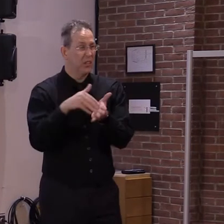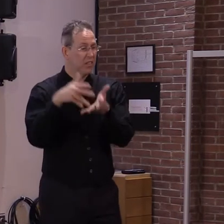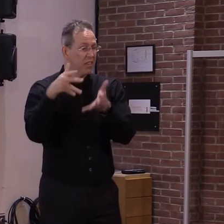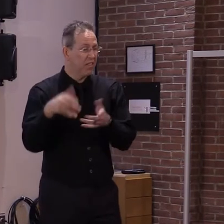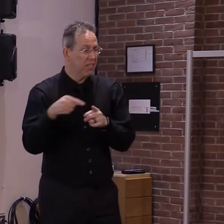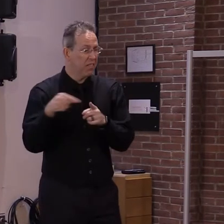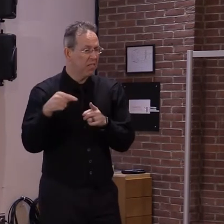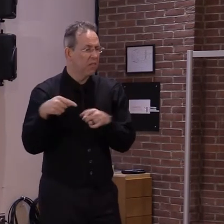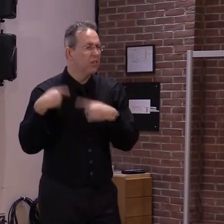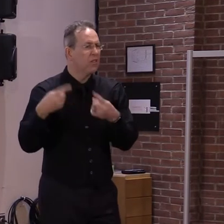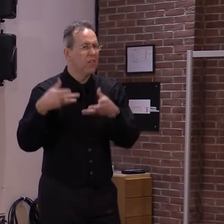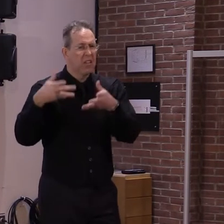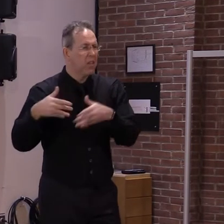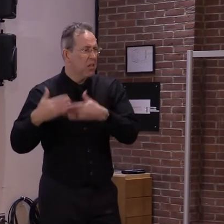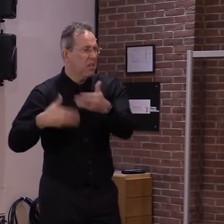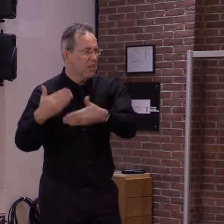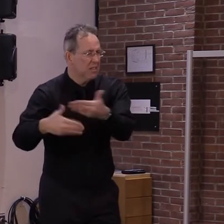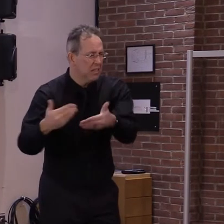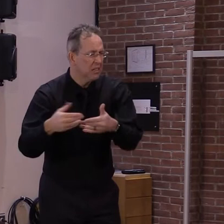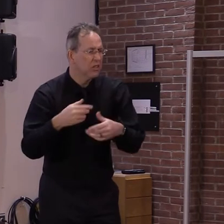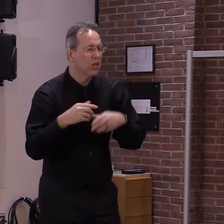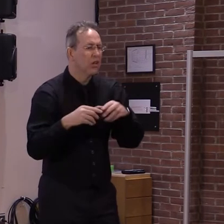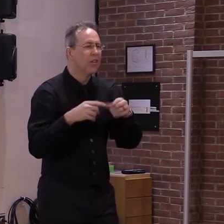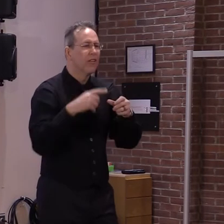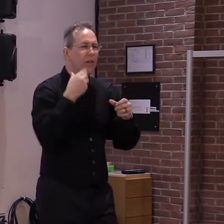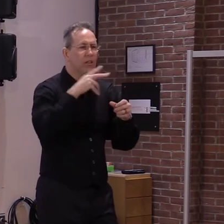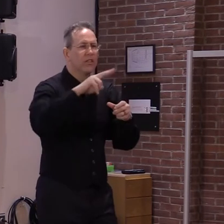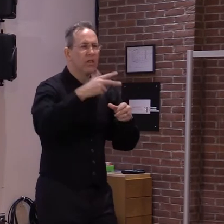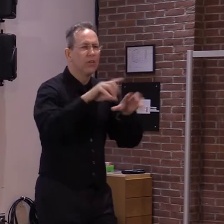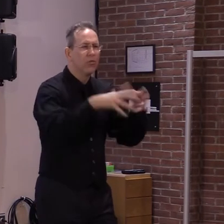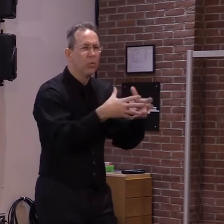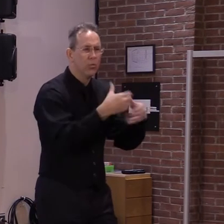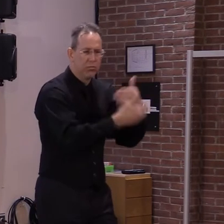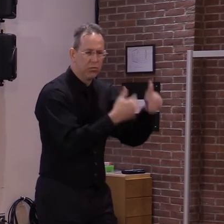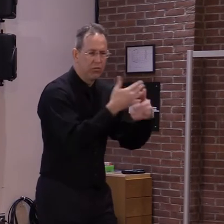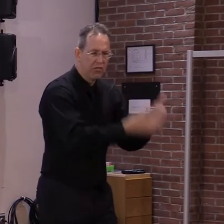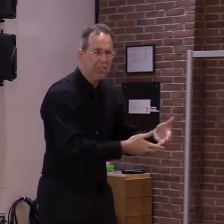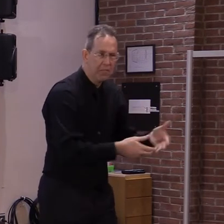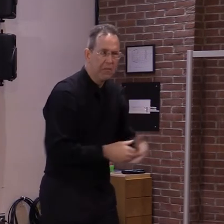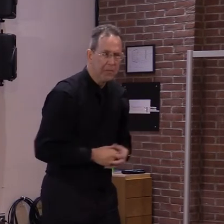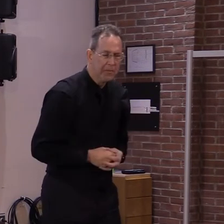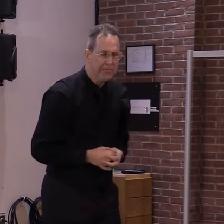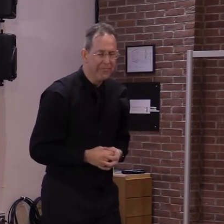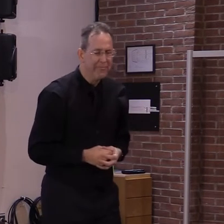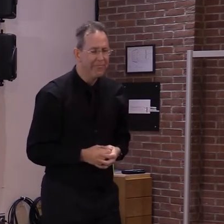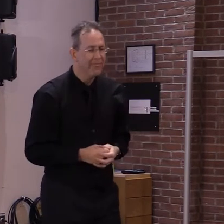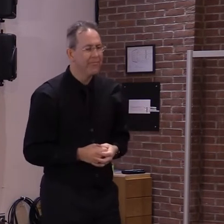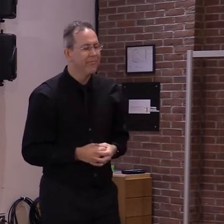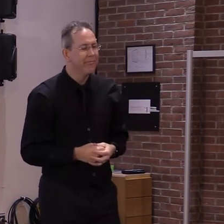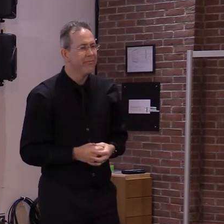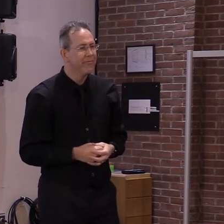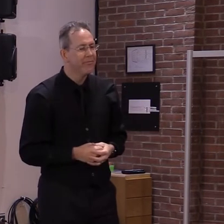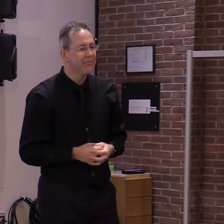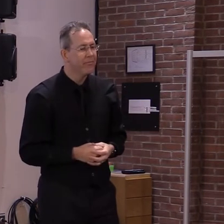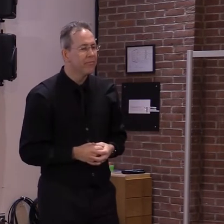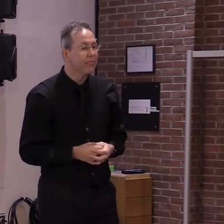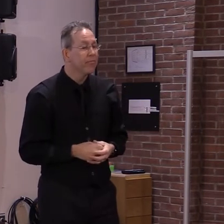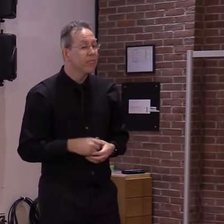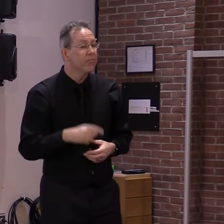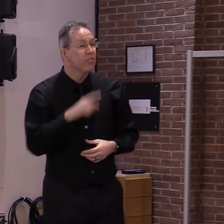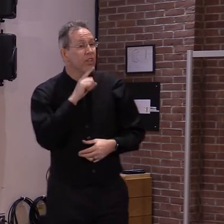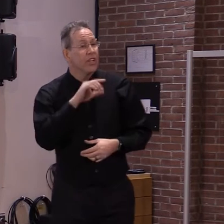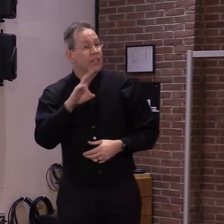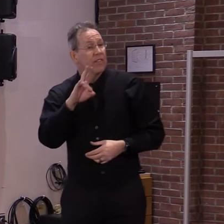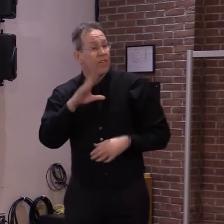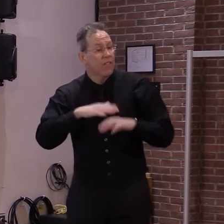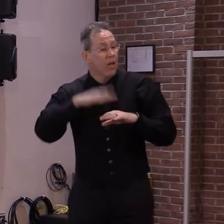dose uh 33 700 vermonters age 75 and older have made an appointment for at least their first dose through